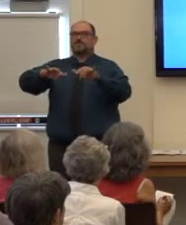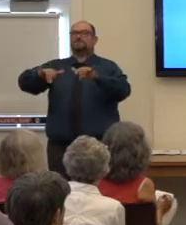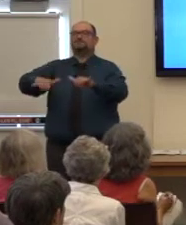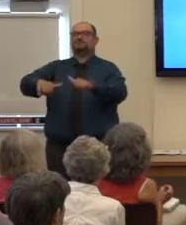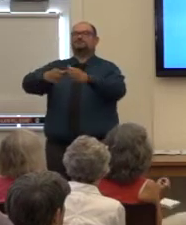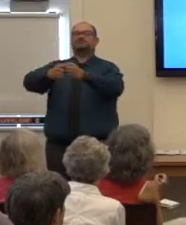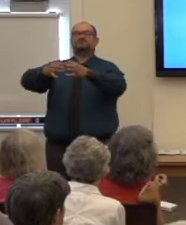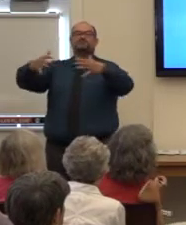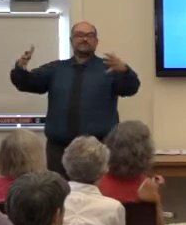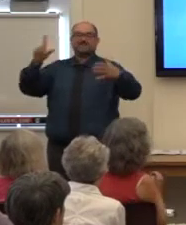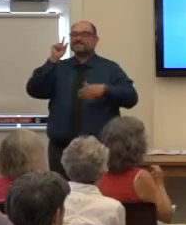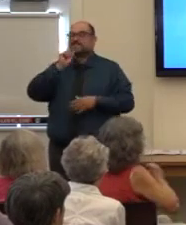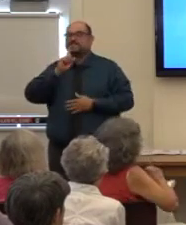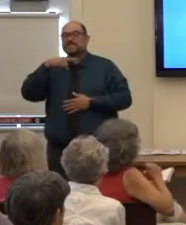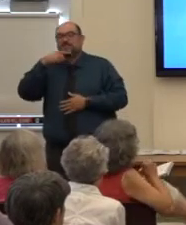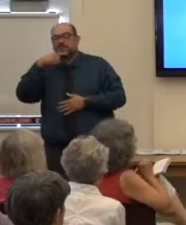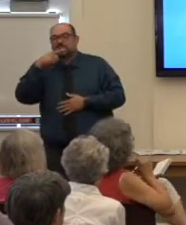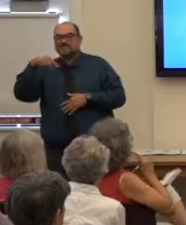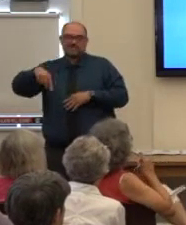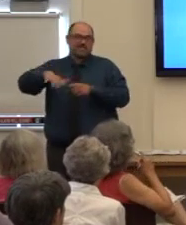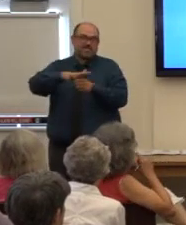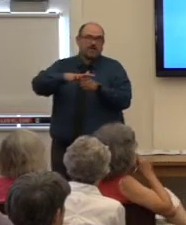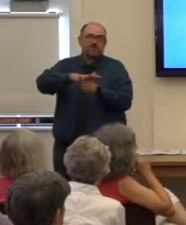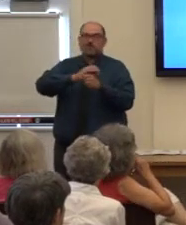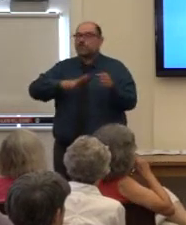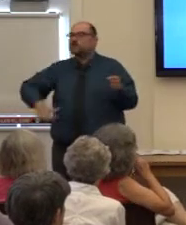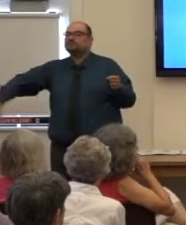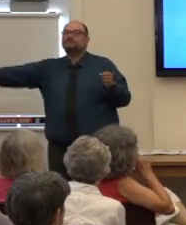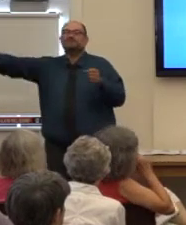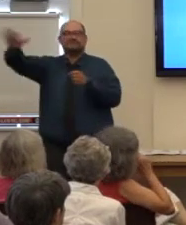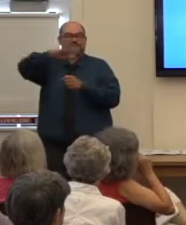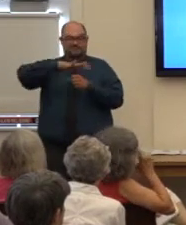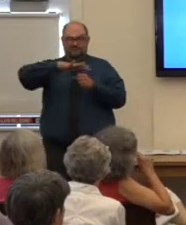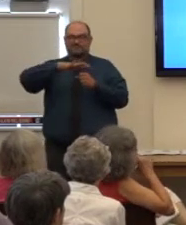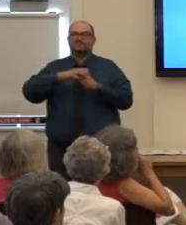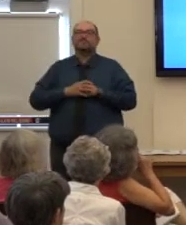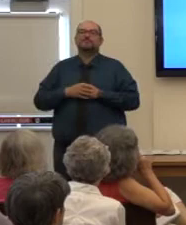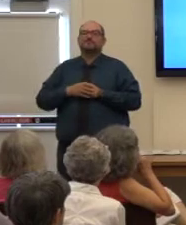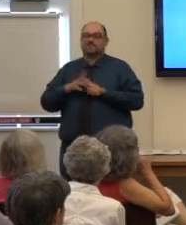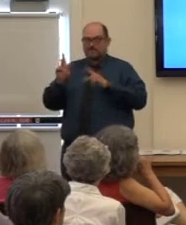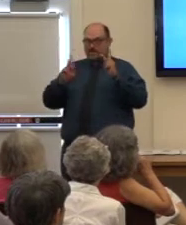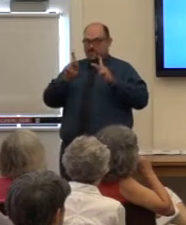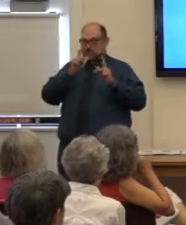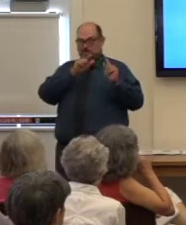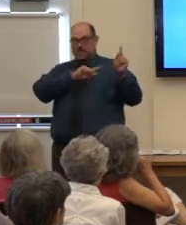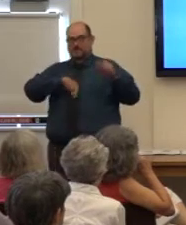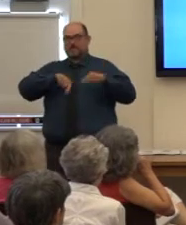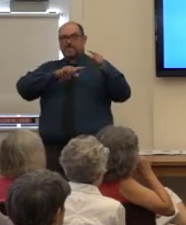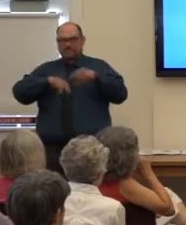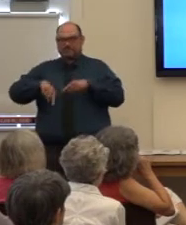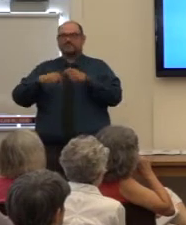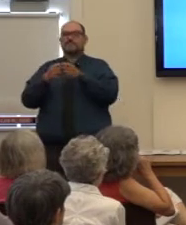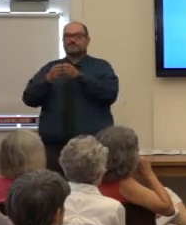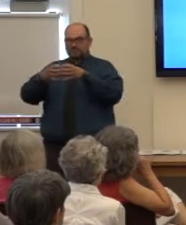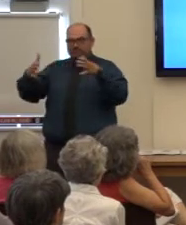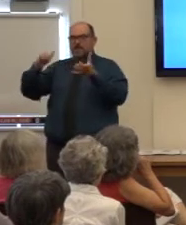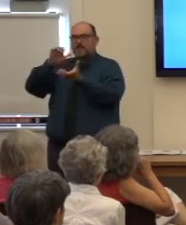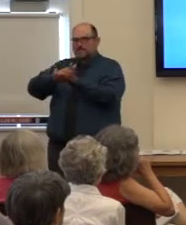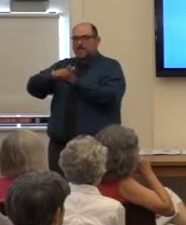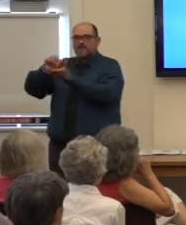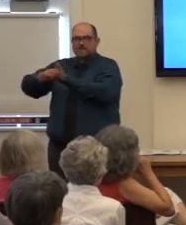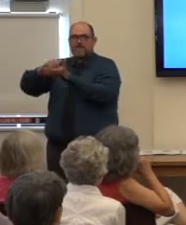Chilmarkers and otherwise. Those people, too, expanded the marriage pool. Those people, too, expanded the